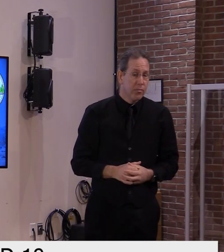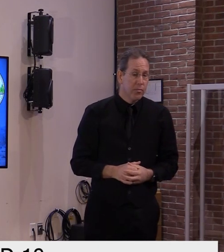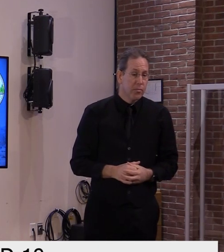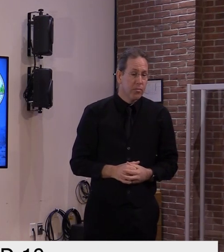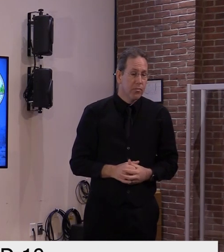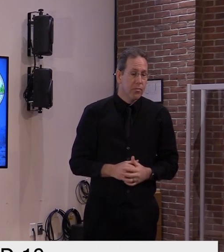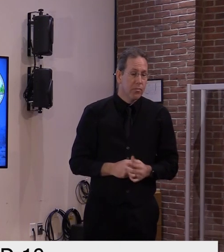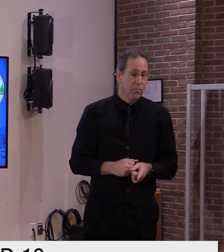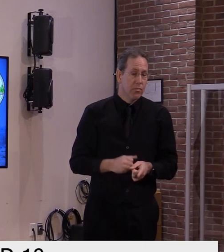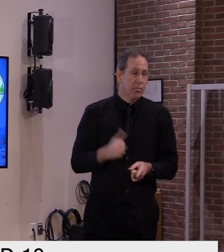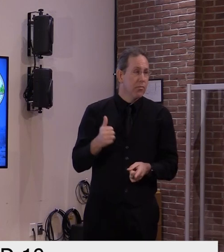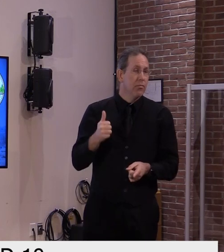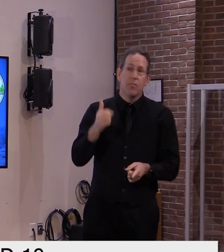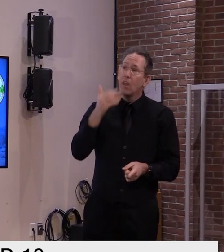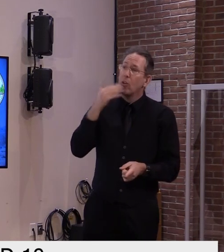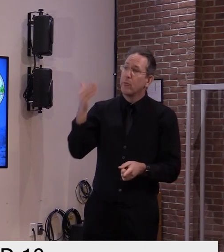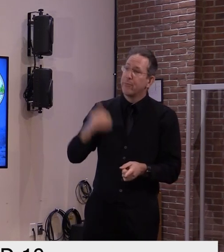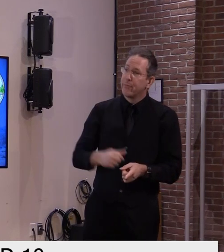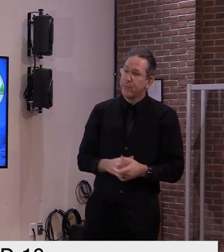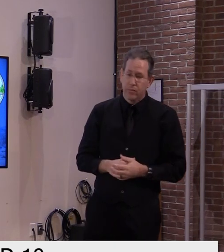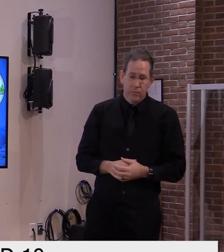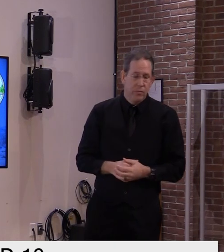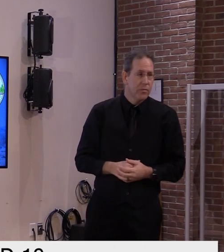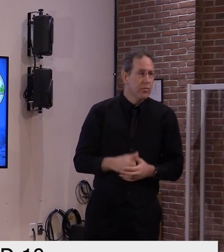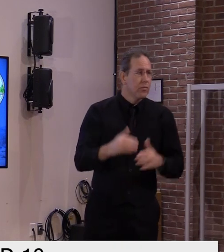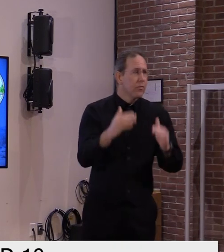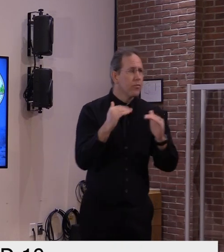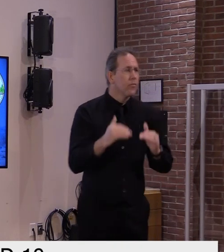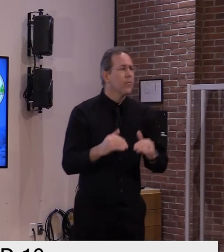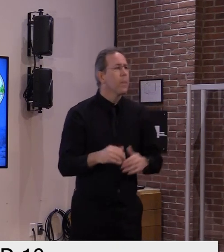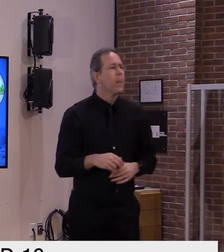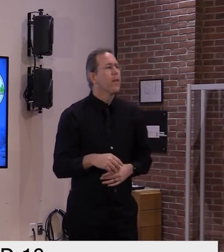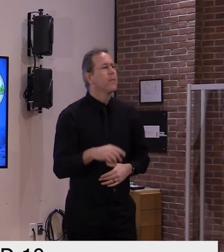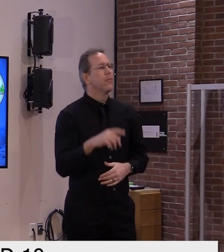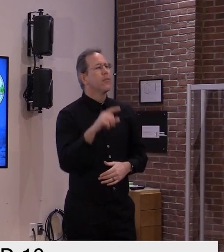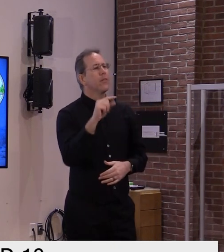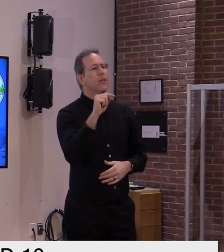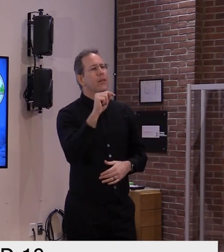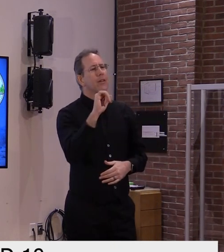Thank you. Eric, the Times-Argus.